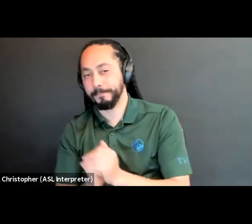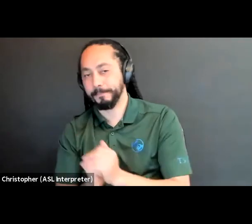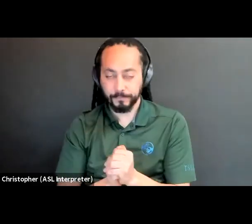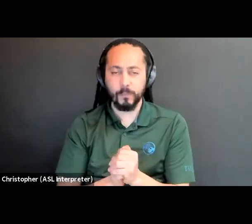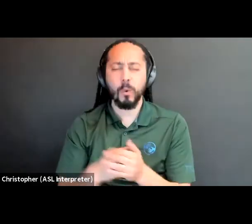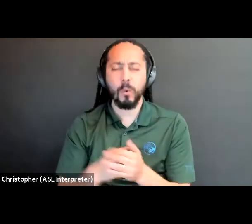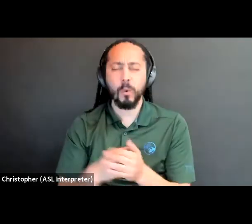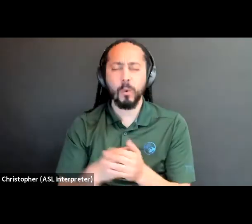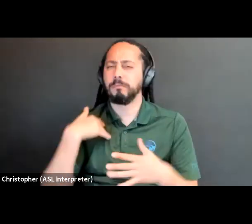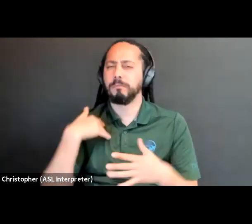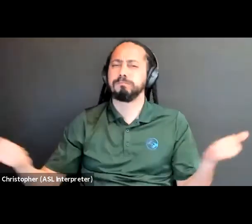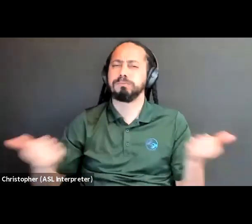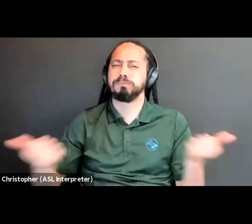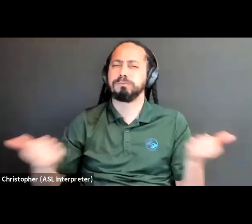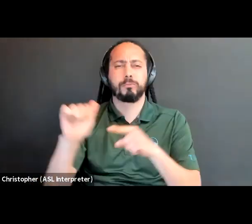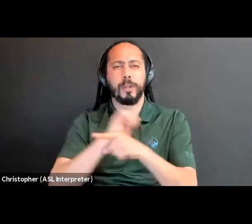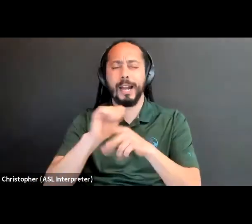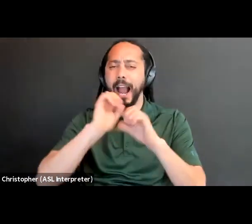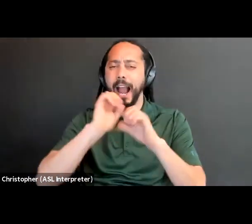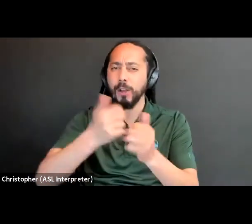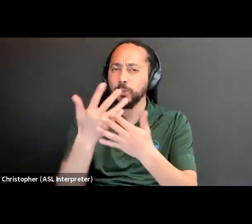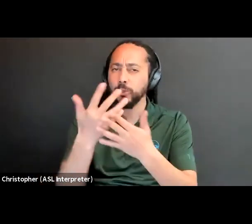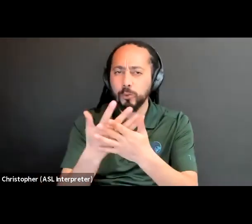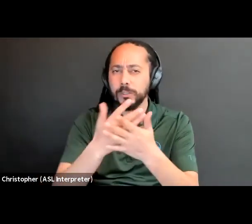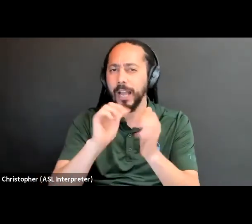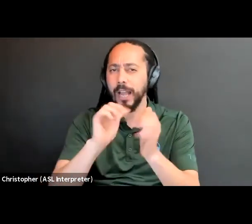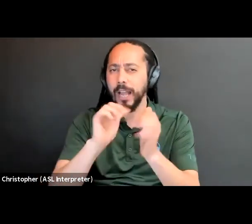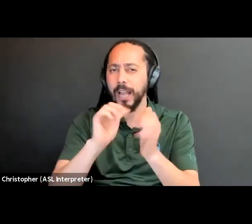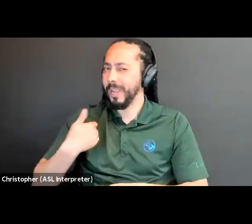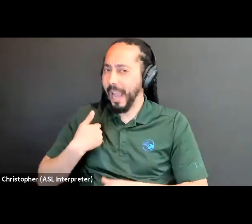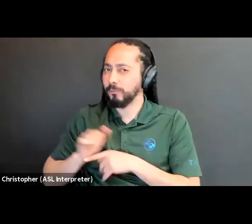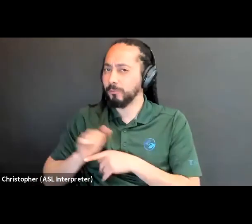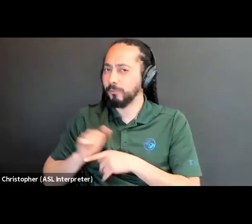screen for intimate partner violence and how to reduce the barriers to